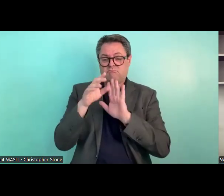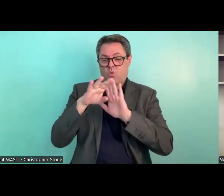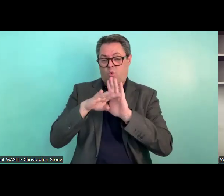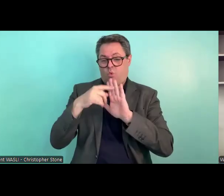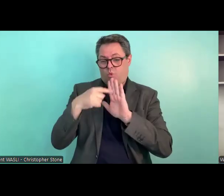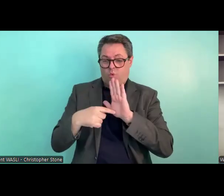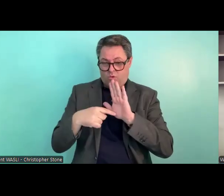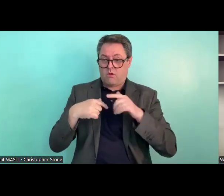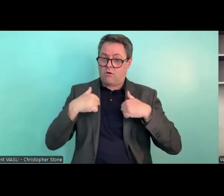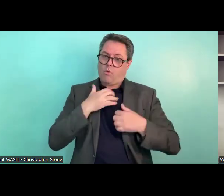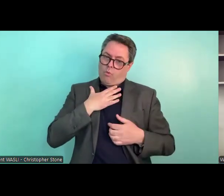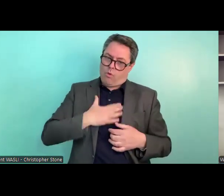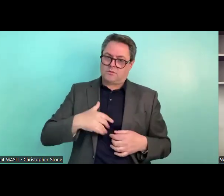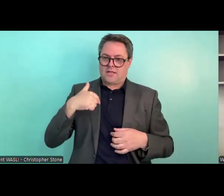September.